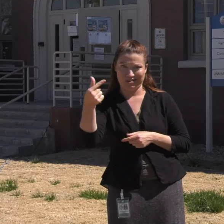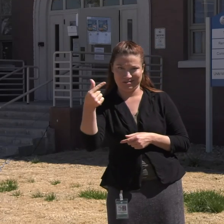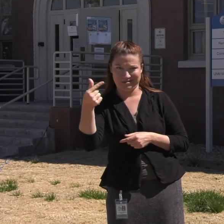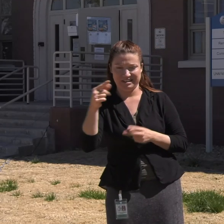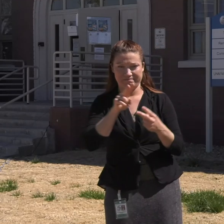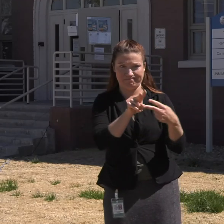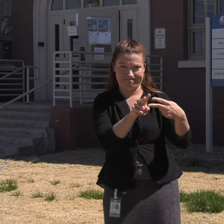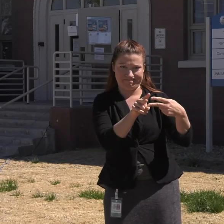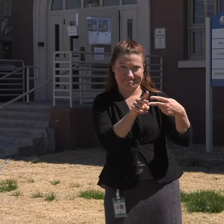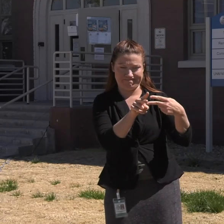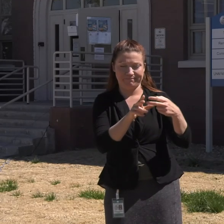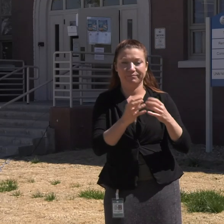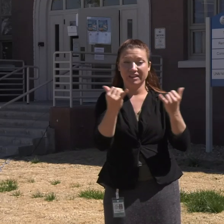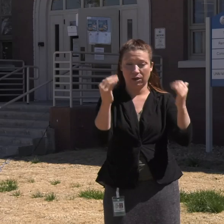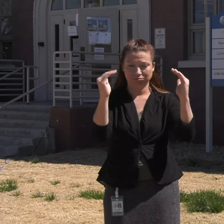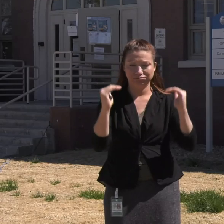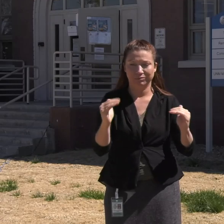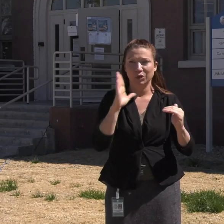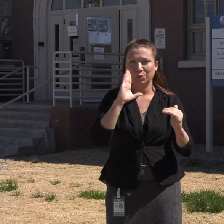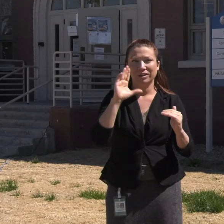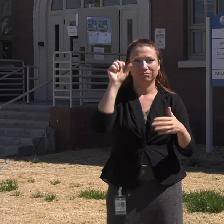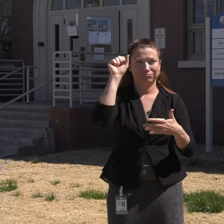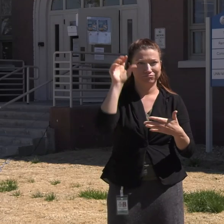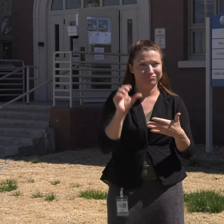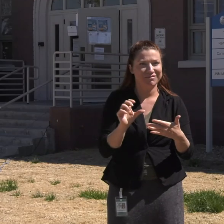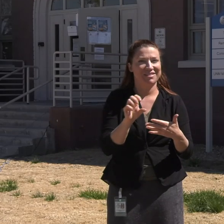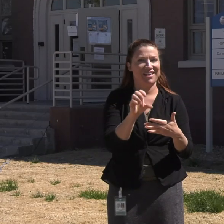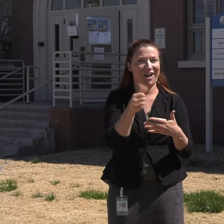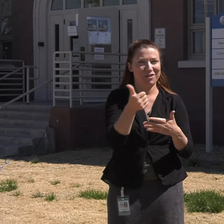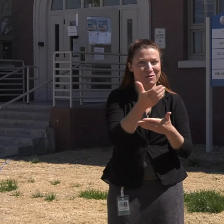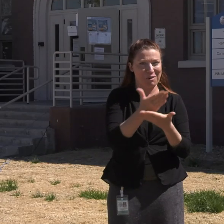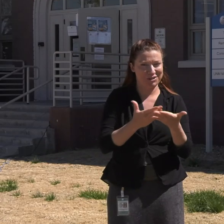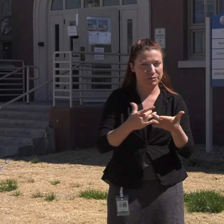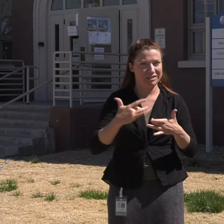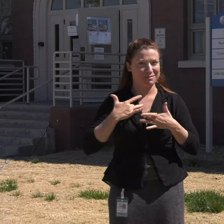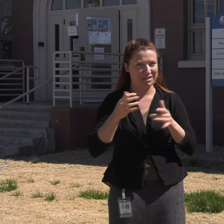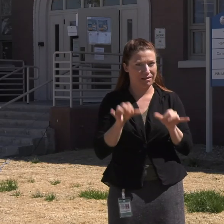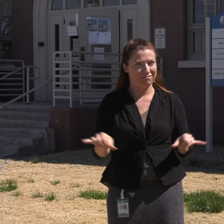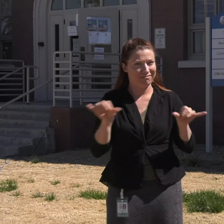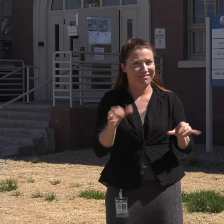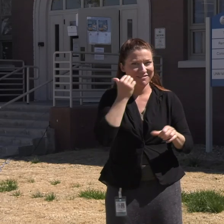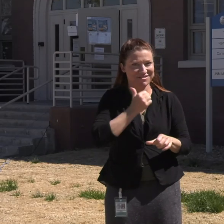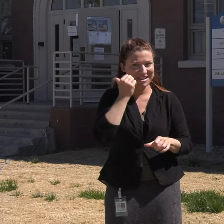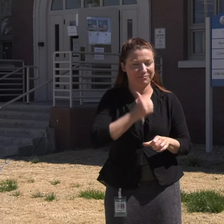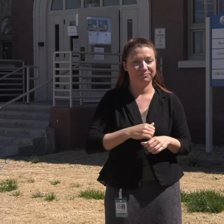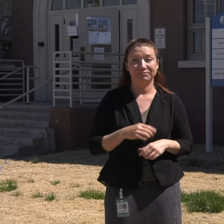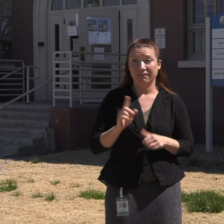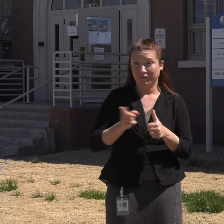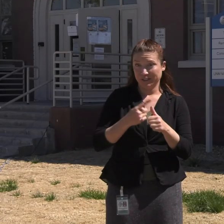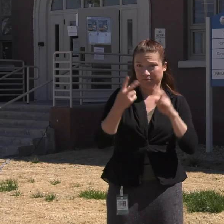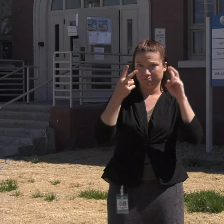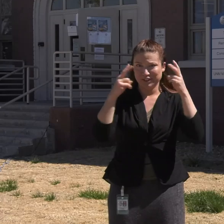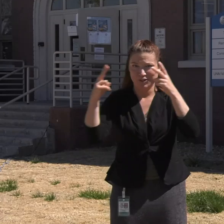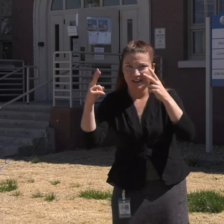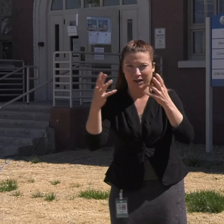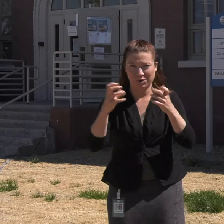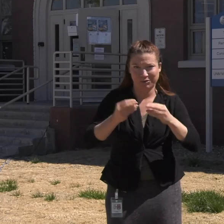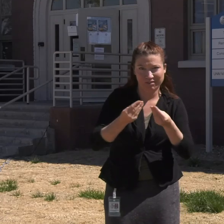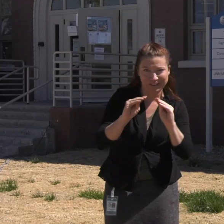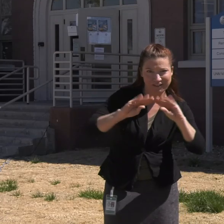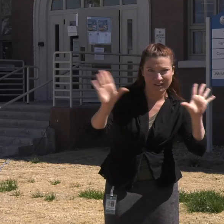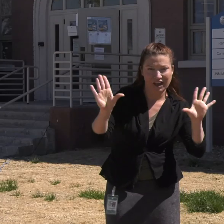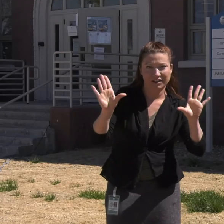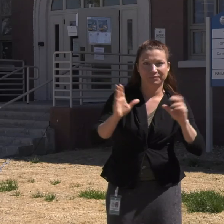sections that we go through each day for this, and then we'll be here for your questions. Myth busting. Just want to talk a little bit